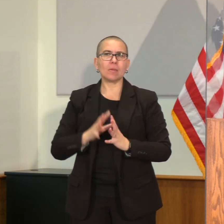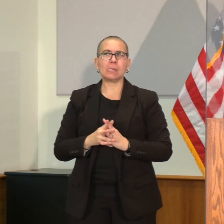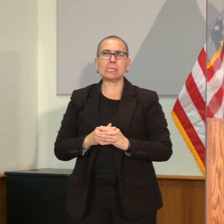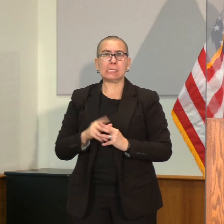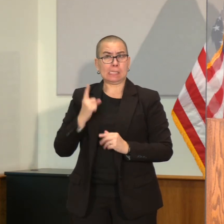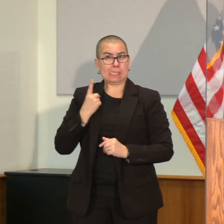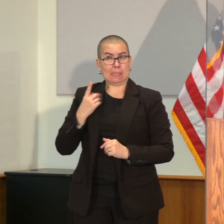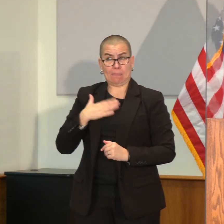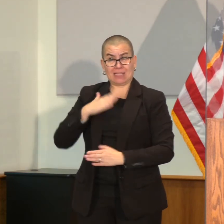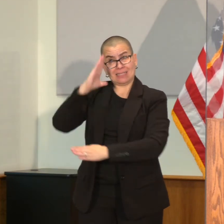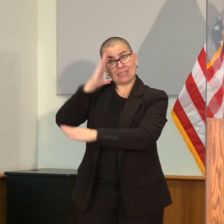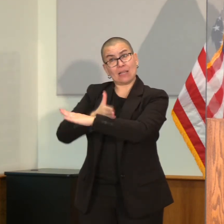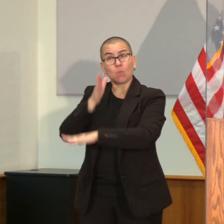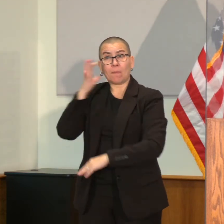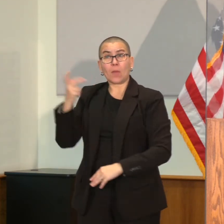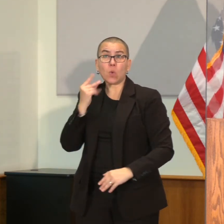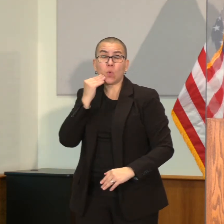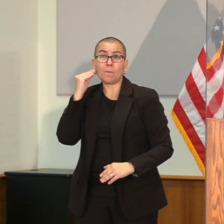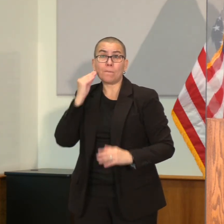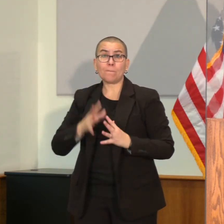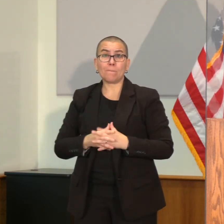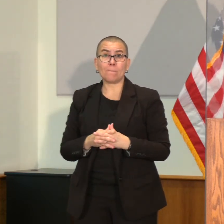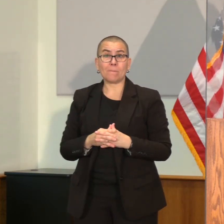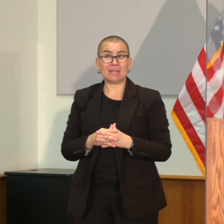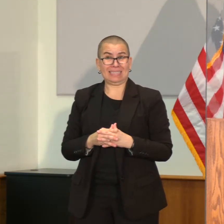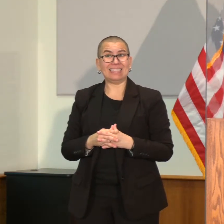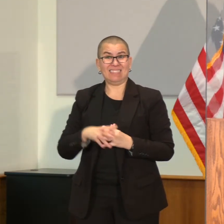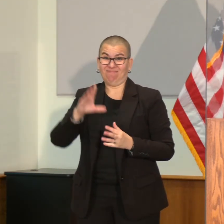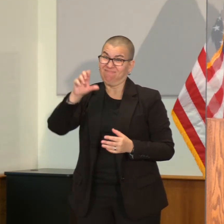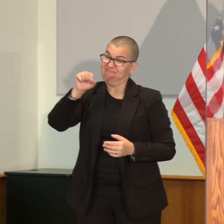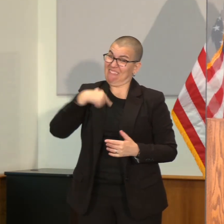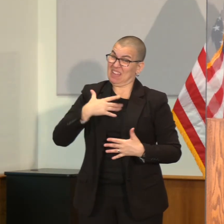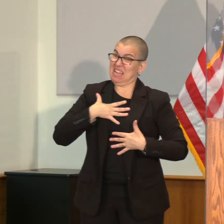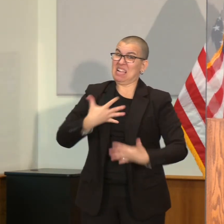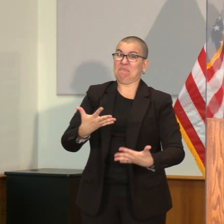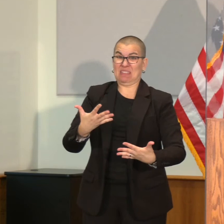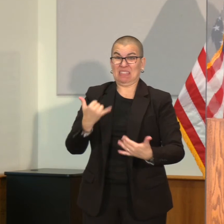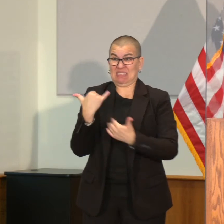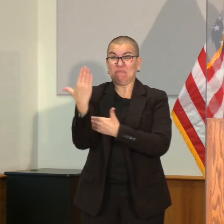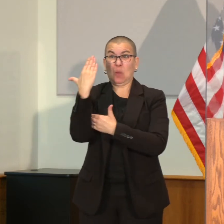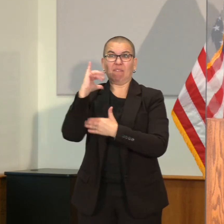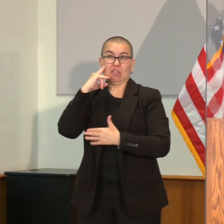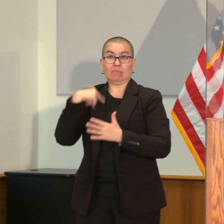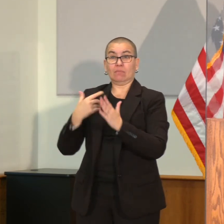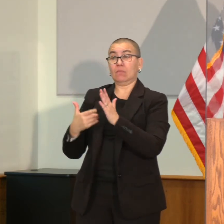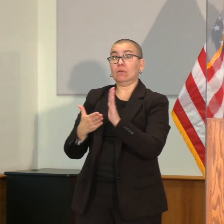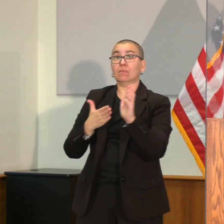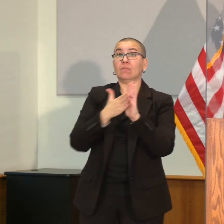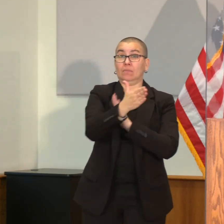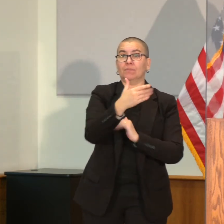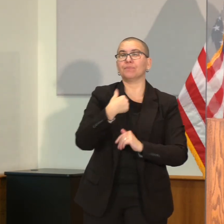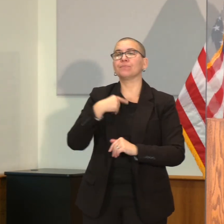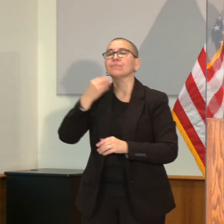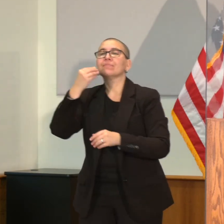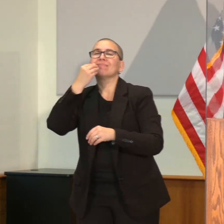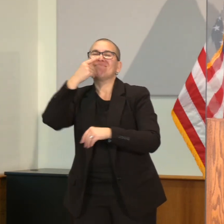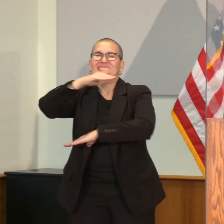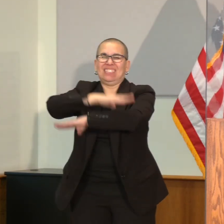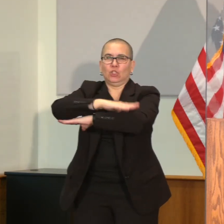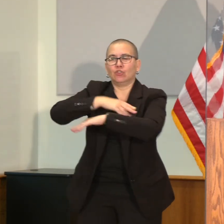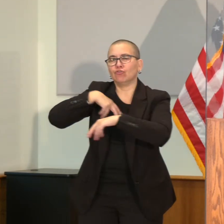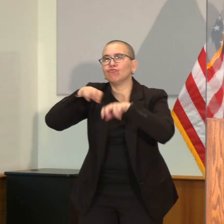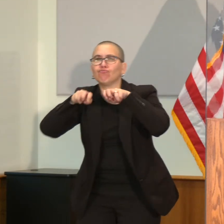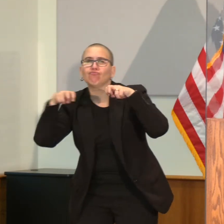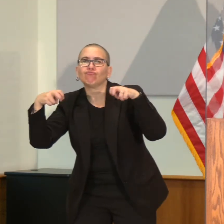I, from time to time, will say to him, even when I left this morning, he was at the dining room table doing